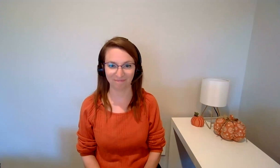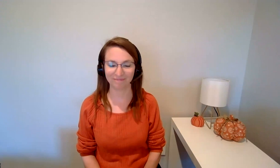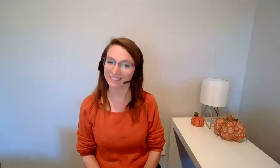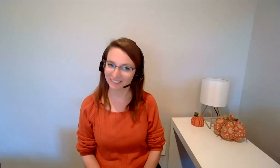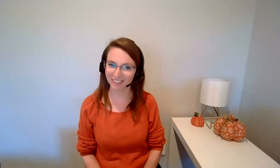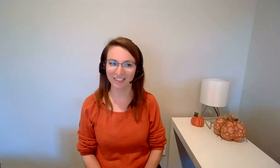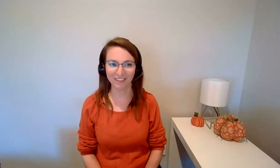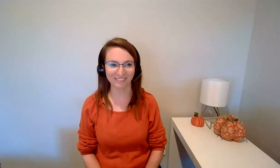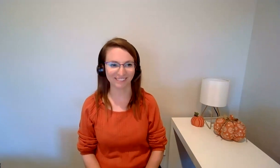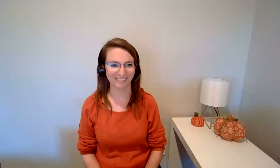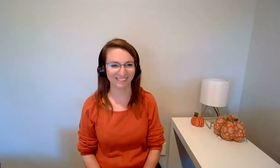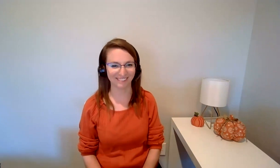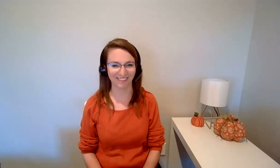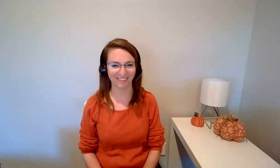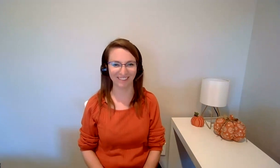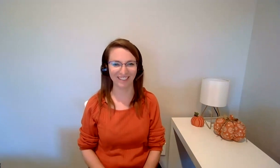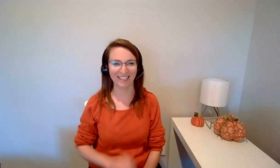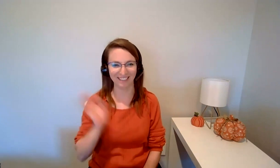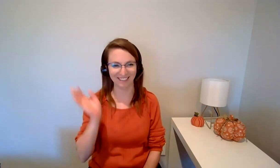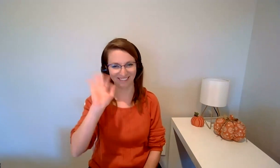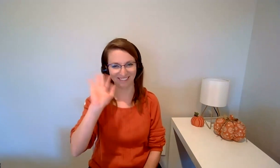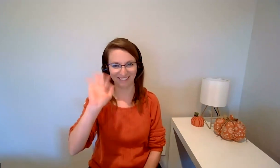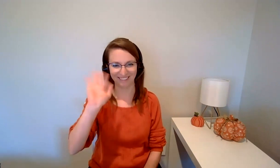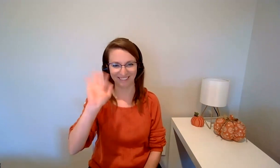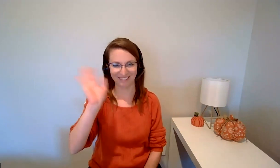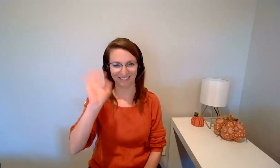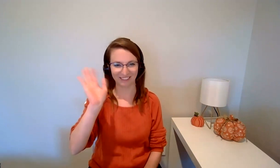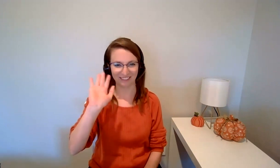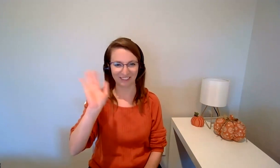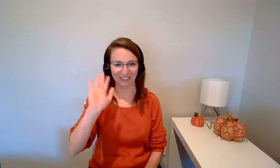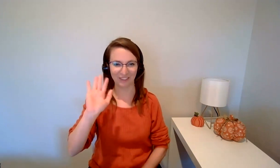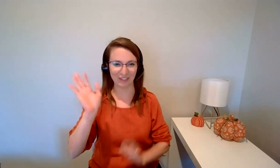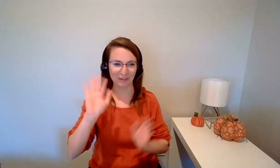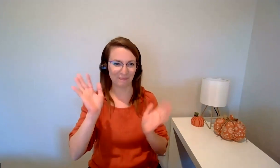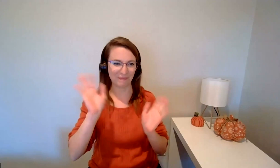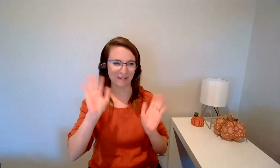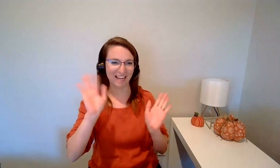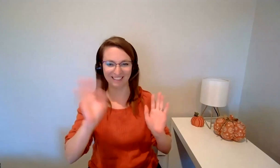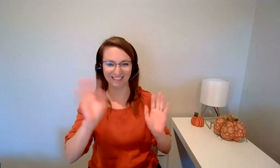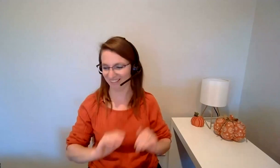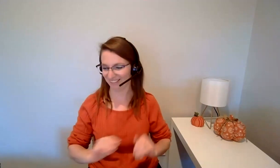Thank you. See you guys Alrighty. next week. All right. Bye.